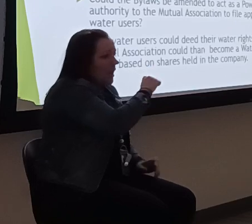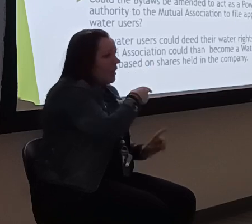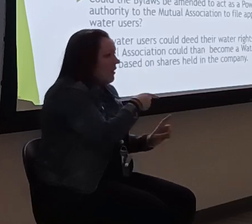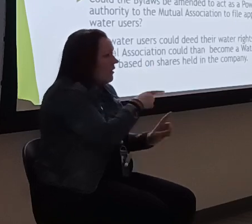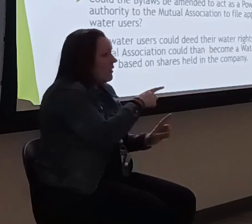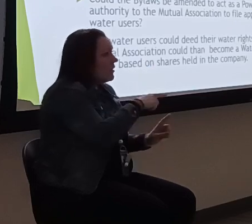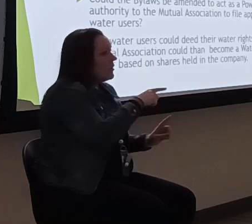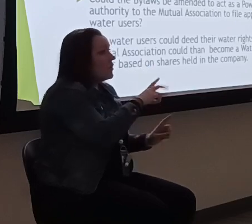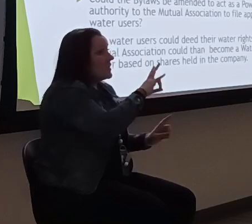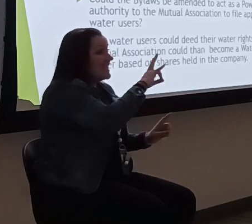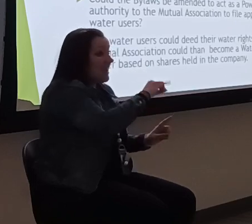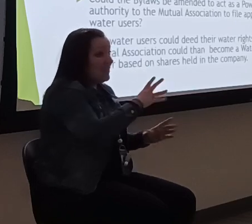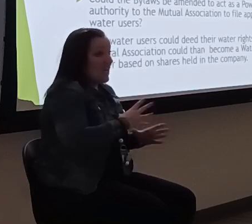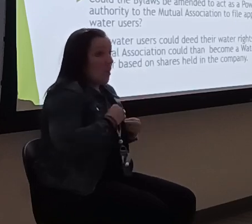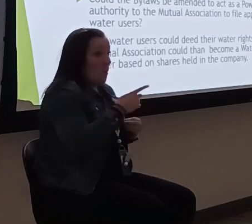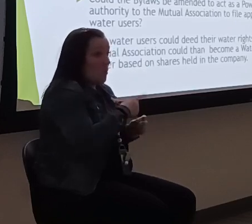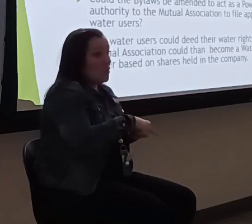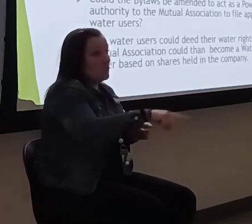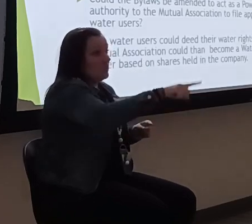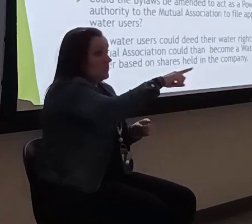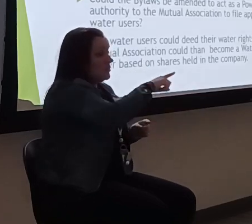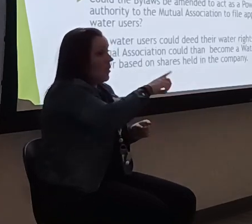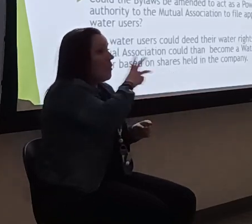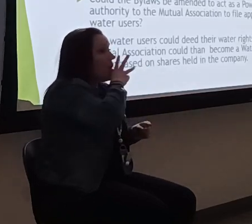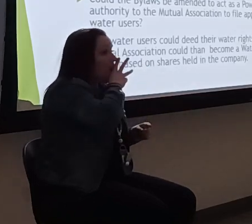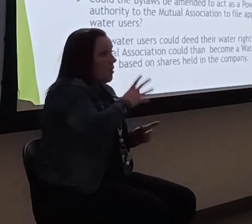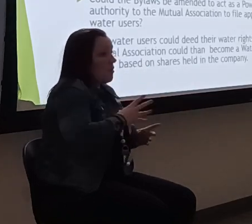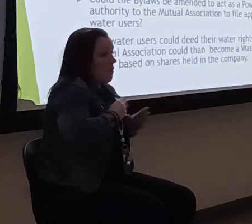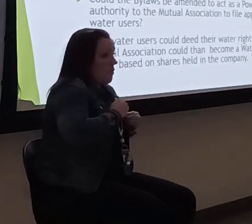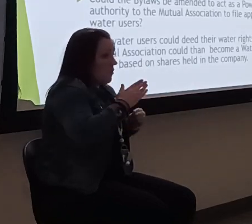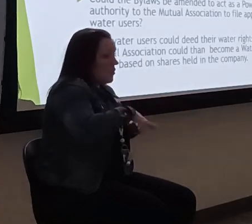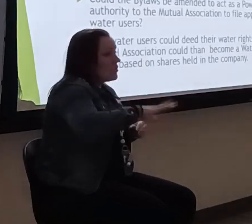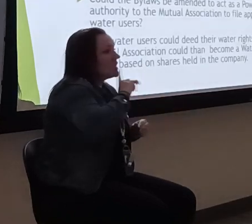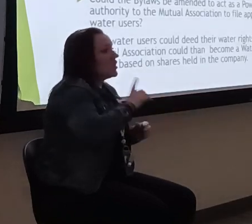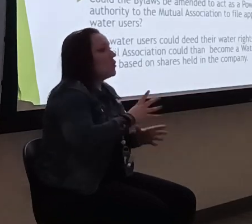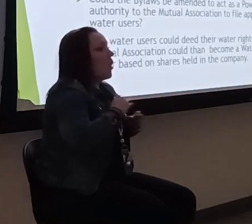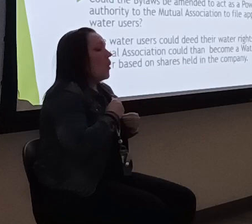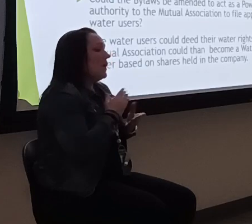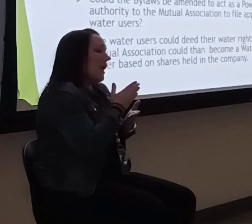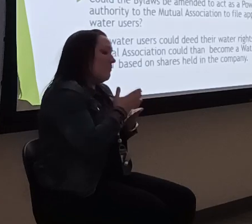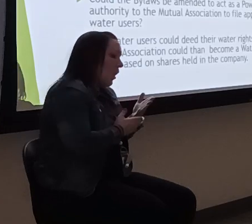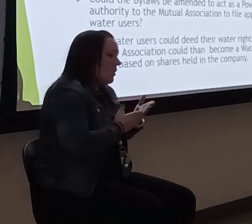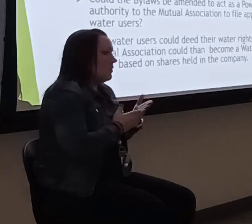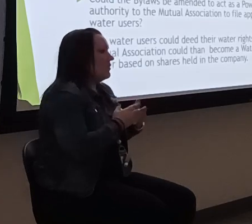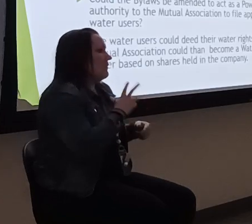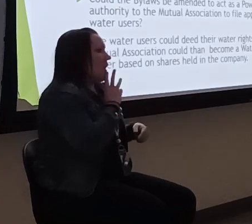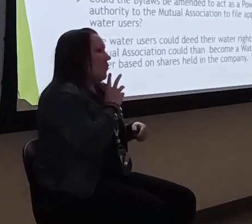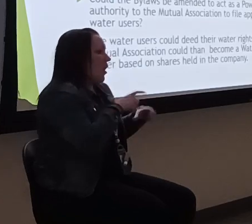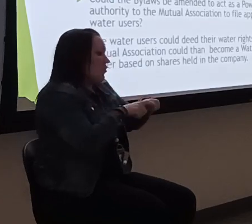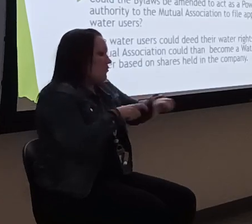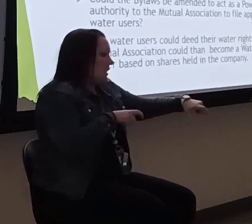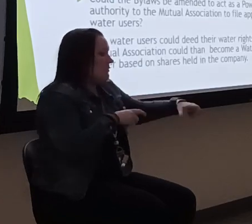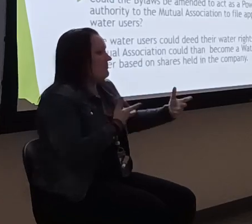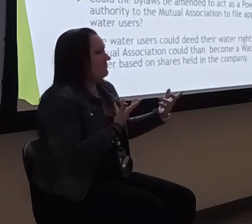those 70 owners are water owners, and they own a portion of this water right.